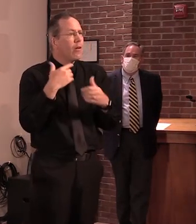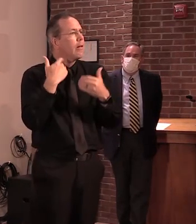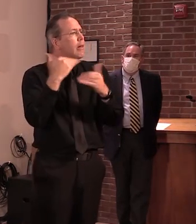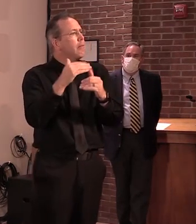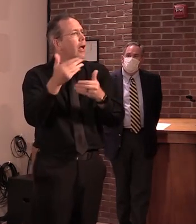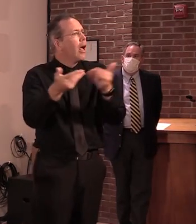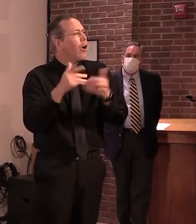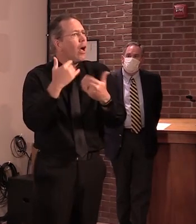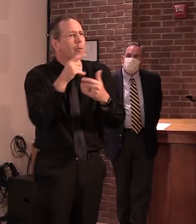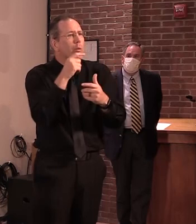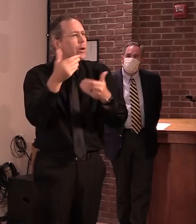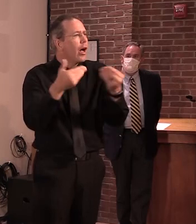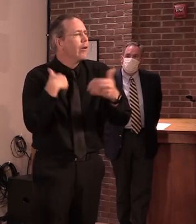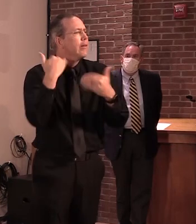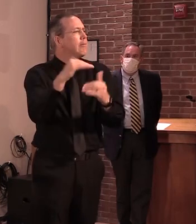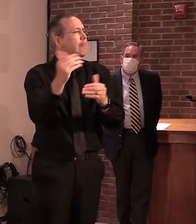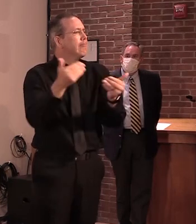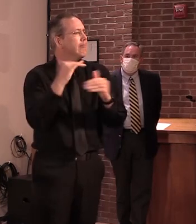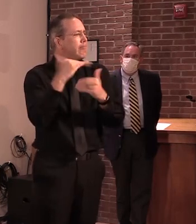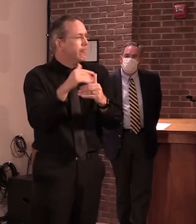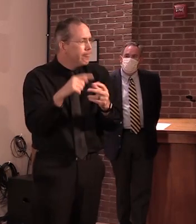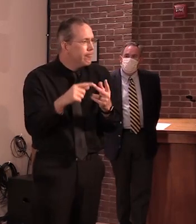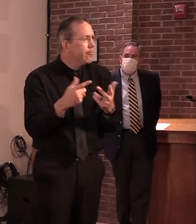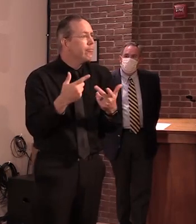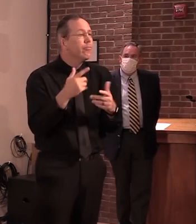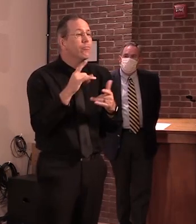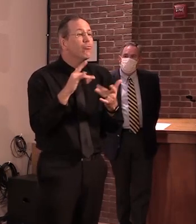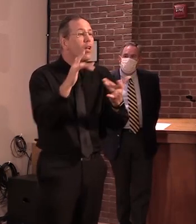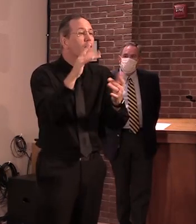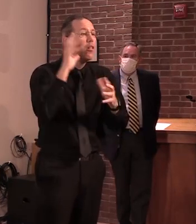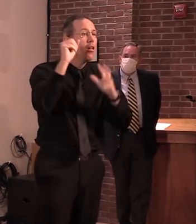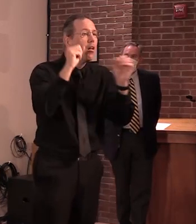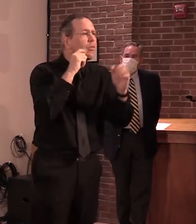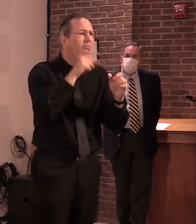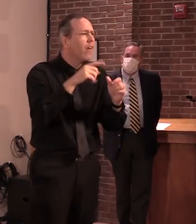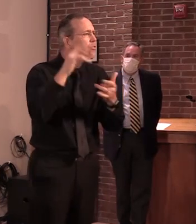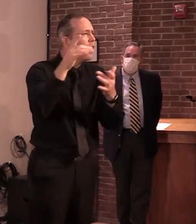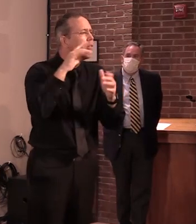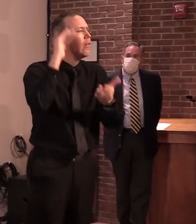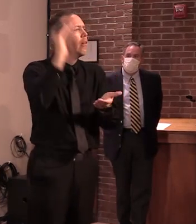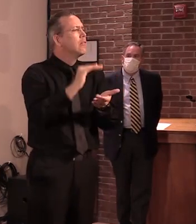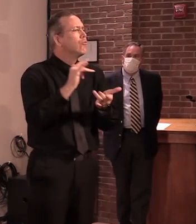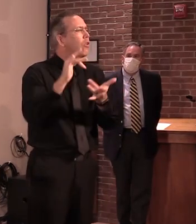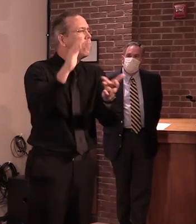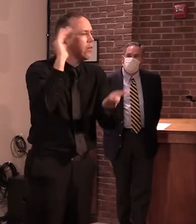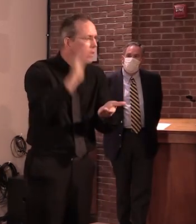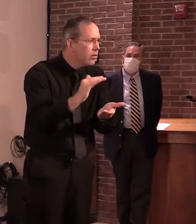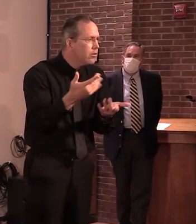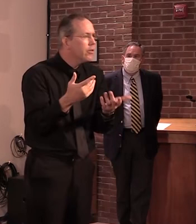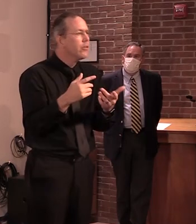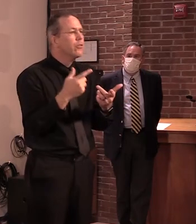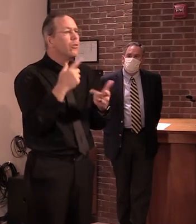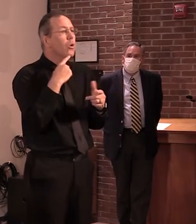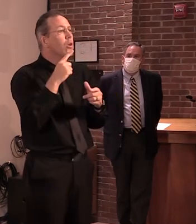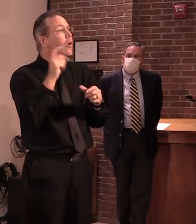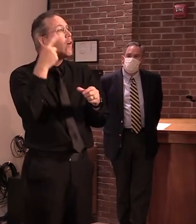freeze. The administration. I've canceled any increases in wages